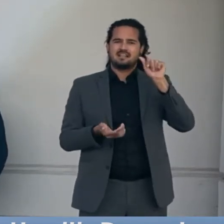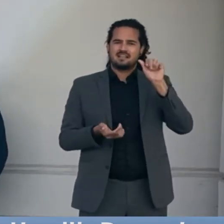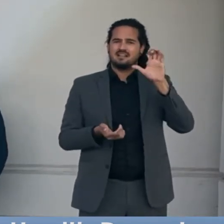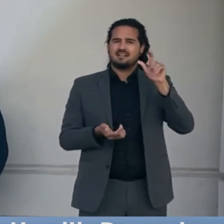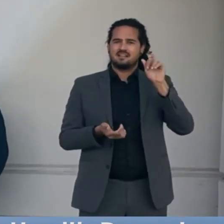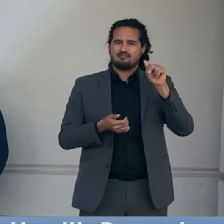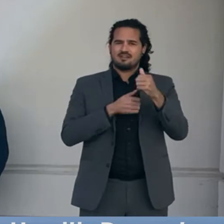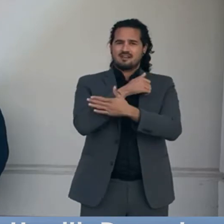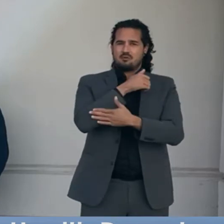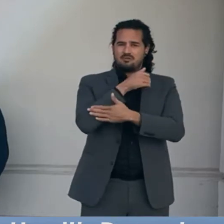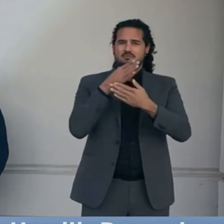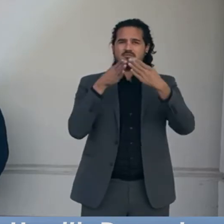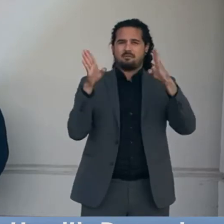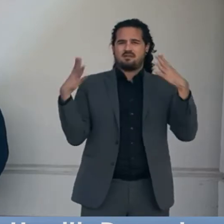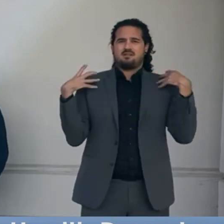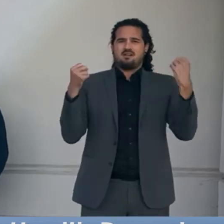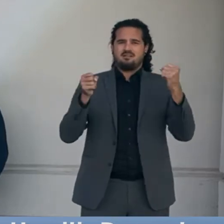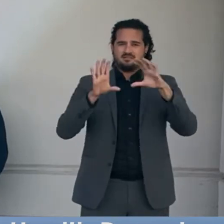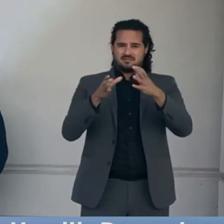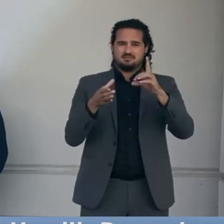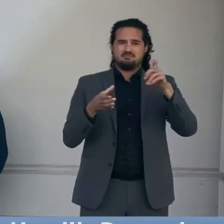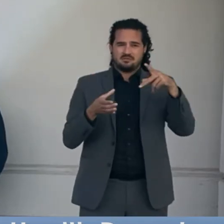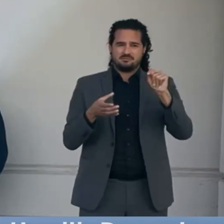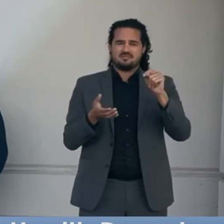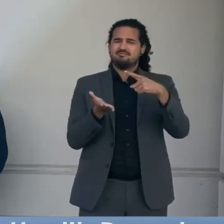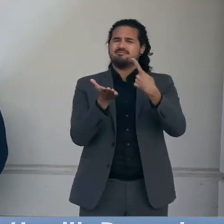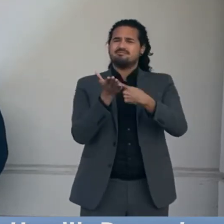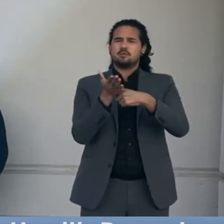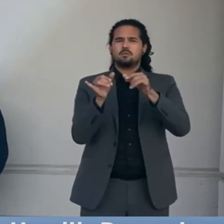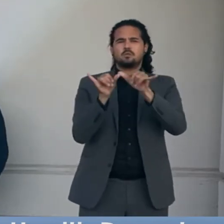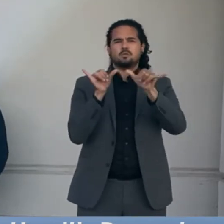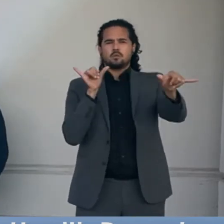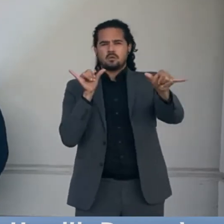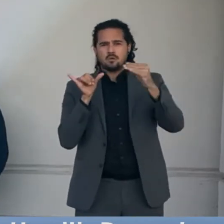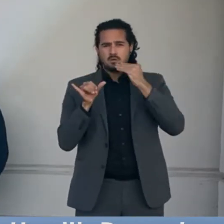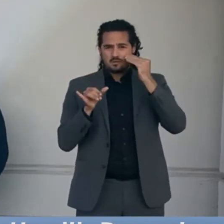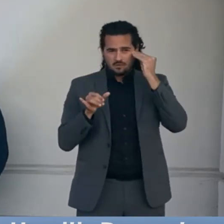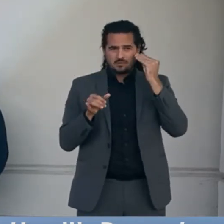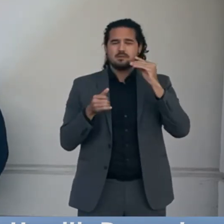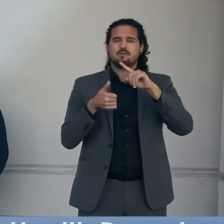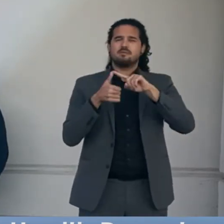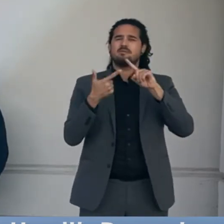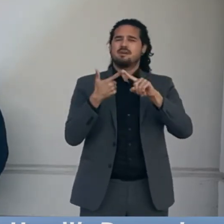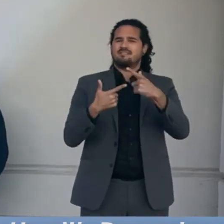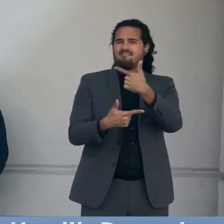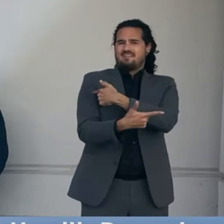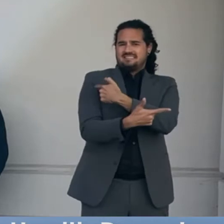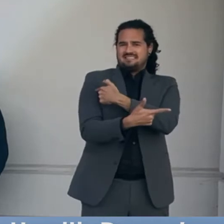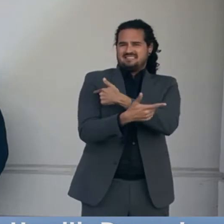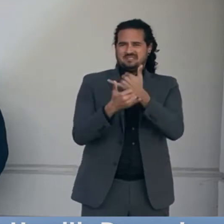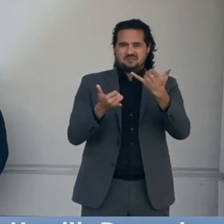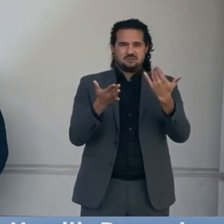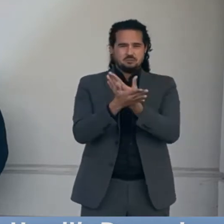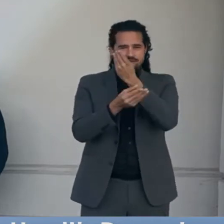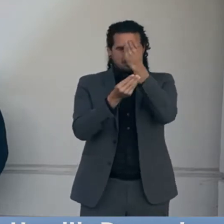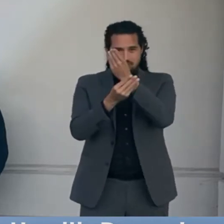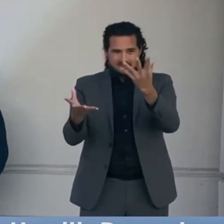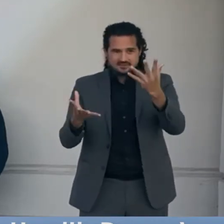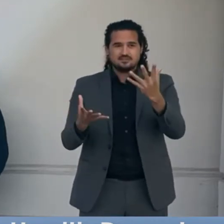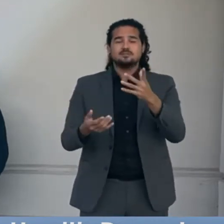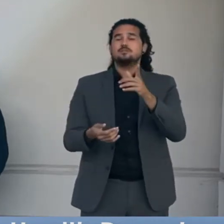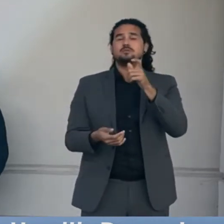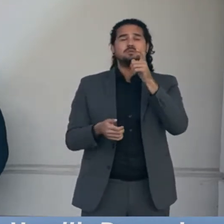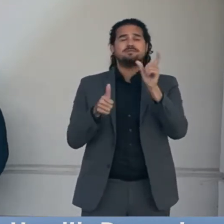also with regards to the vaccine. Without further ado, we'll introduce Dr. Sarah Redmond to provide updates on the quarantine situation.